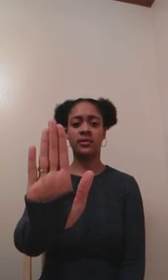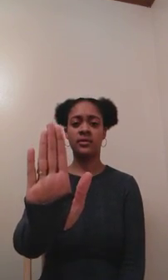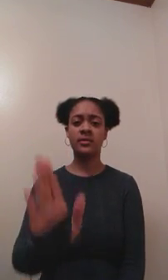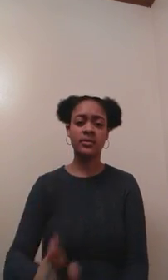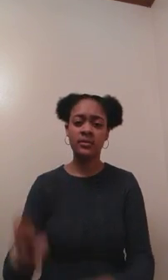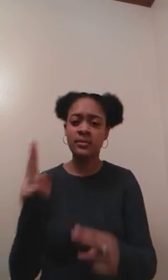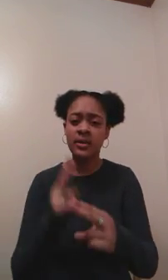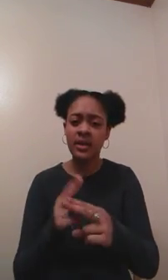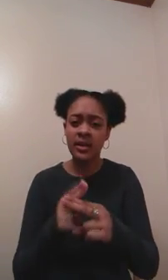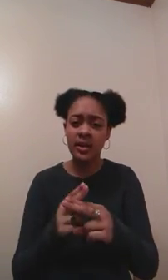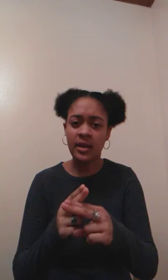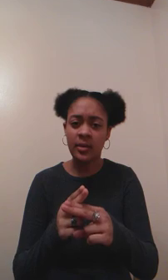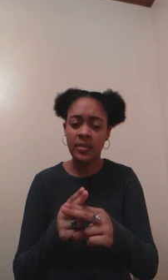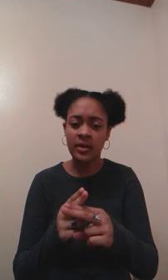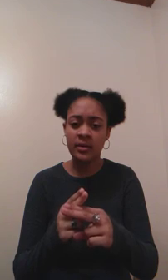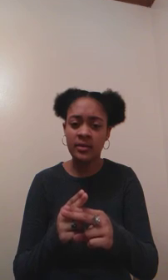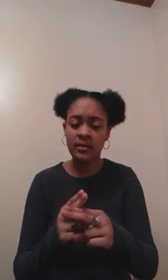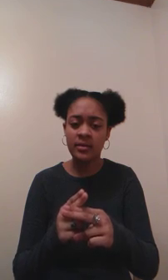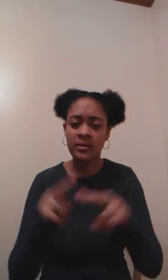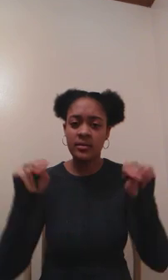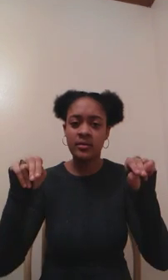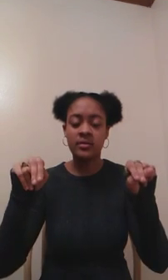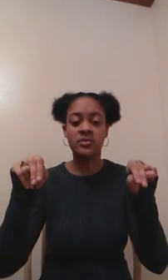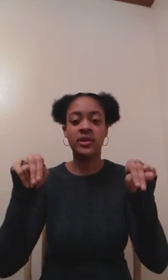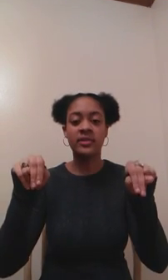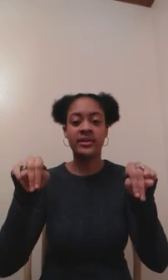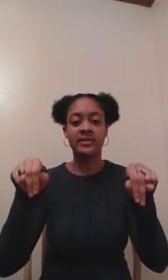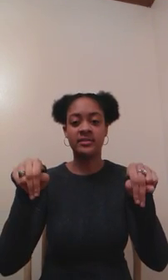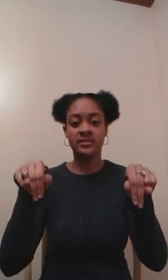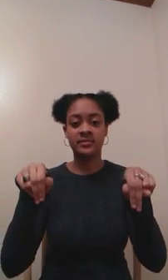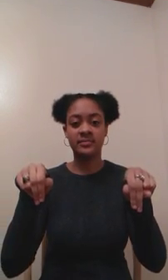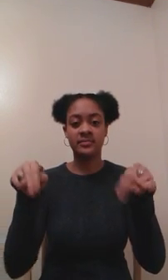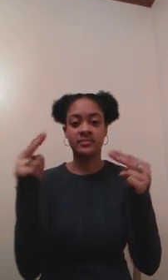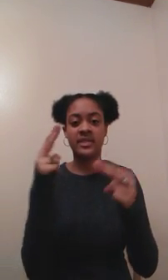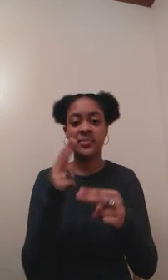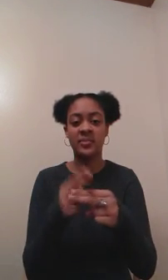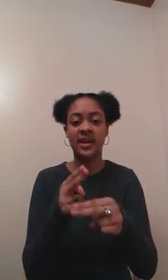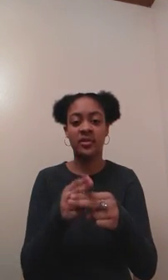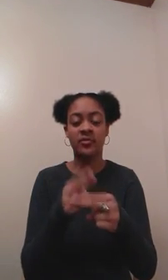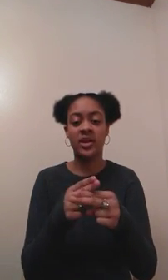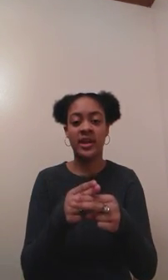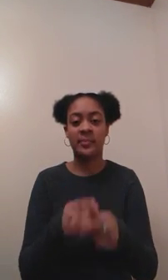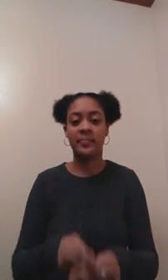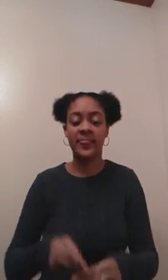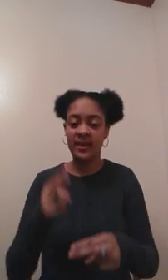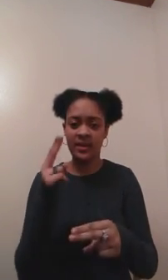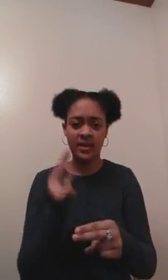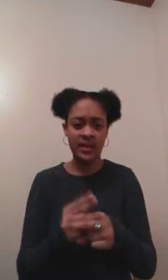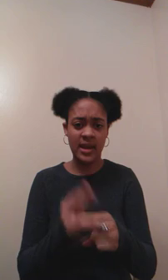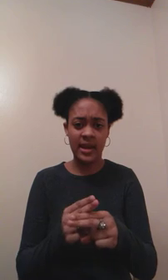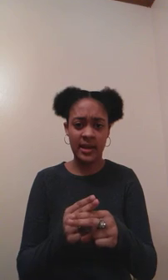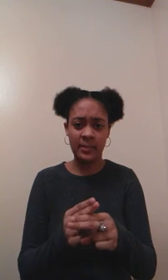Your name, 2-letter N's, tap them together for name. Name,